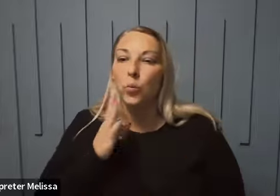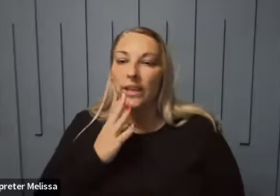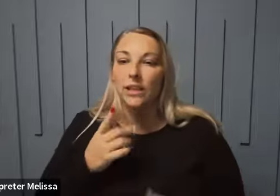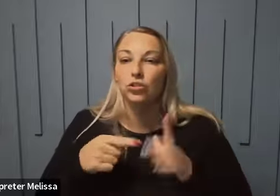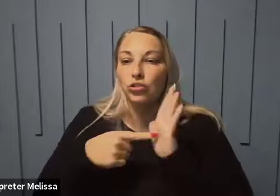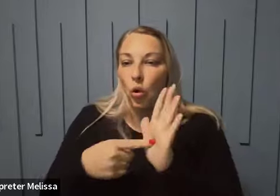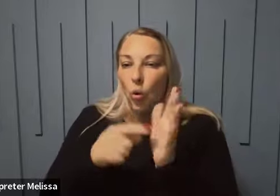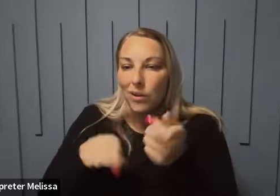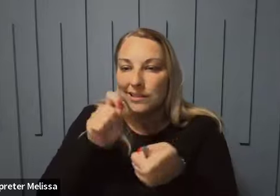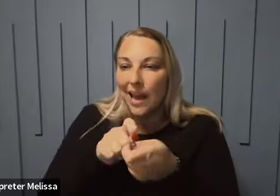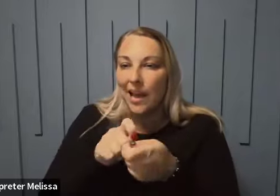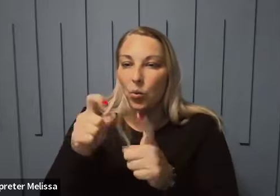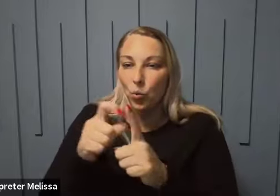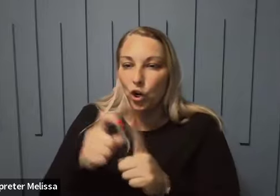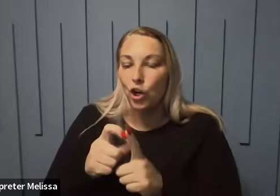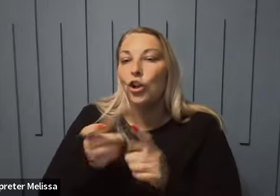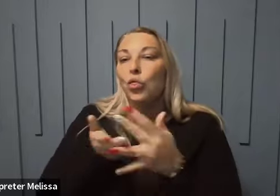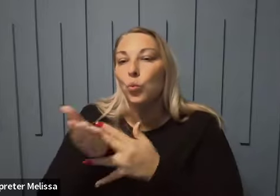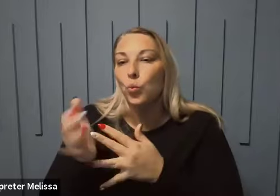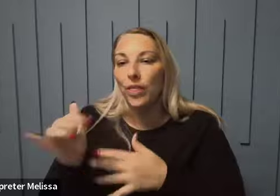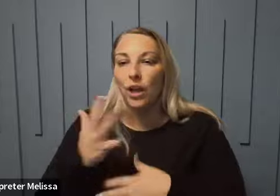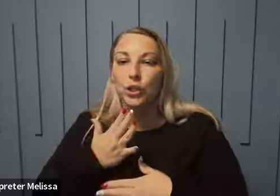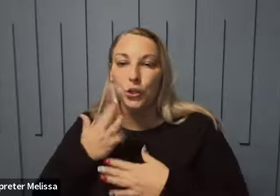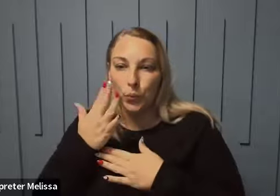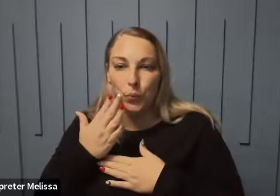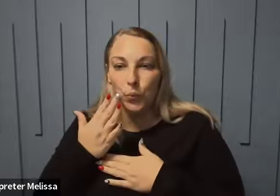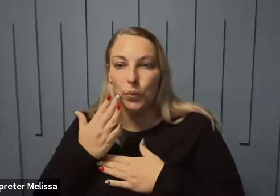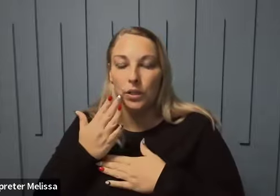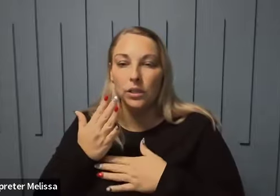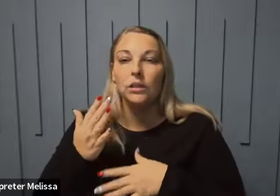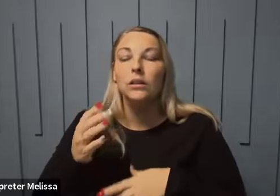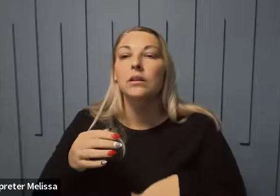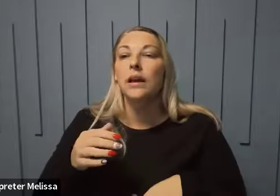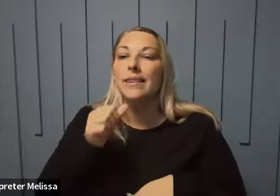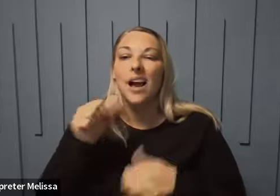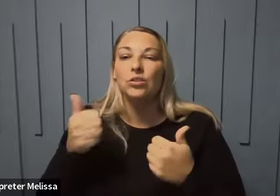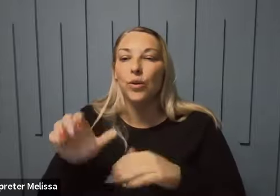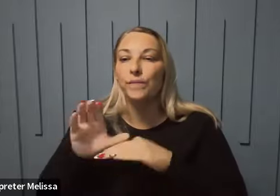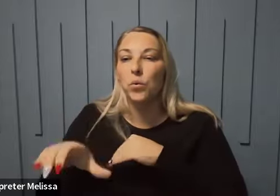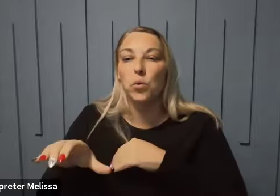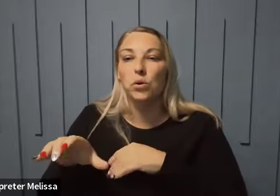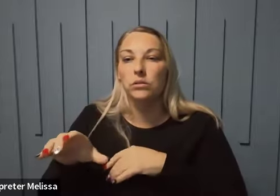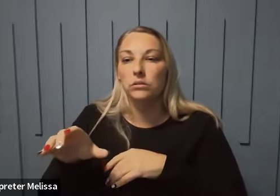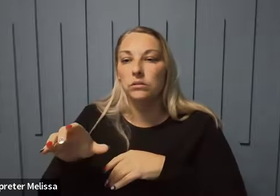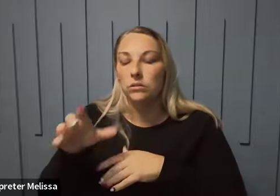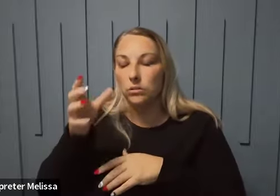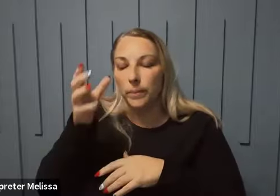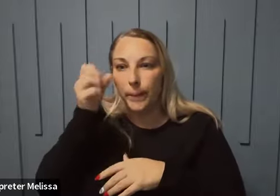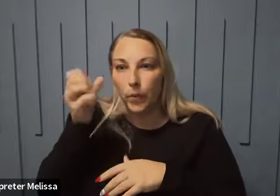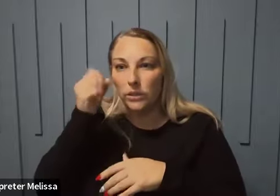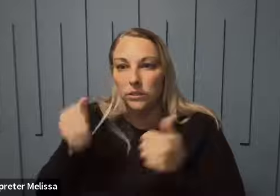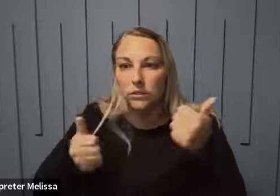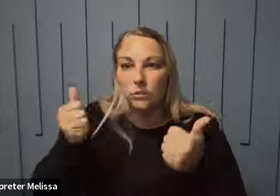that we're trying to get at through cute American English, and not try to force them to memorize